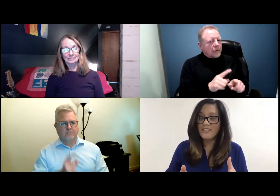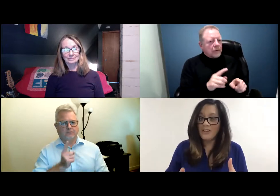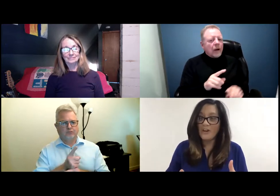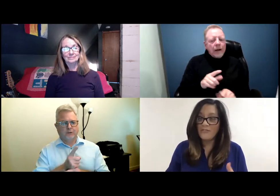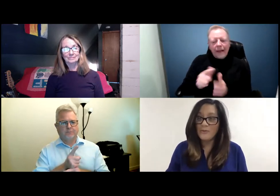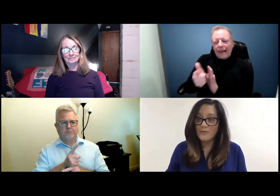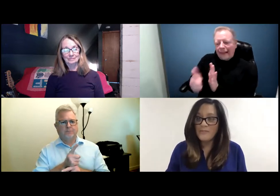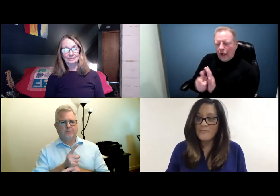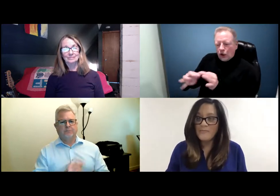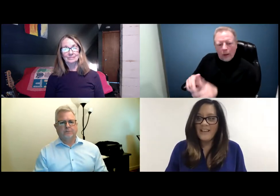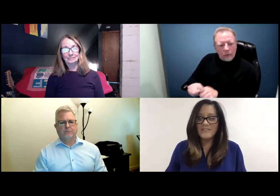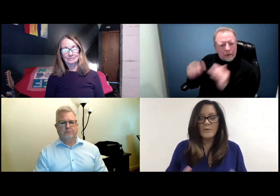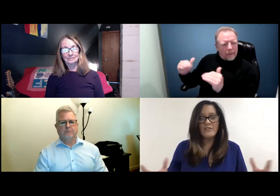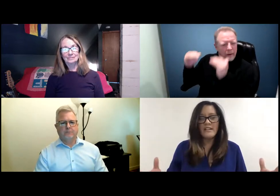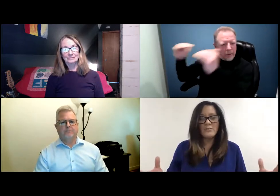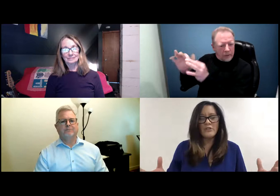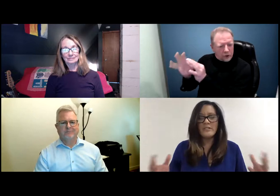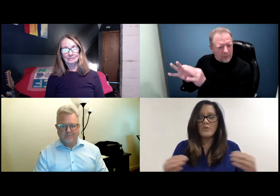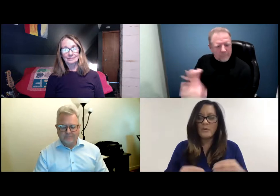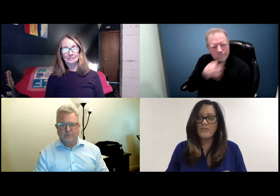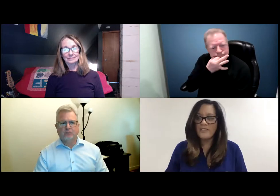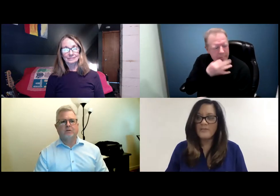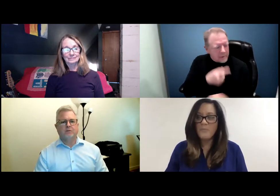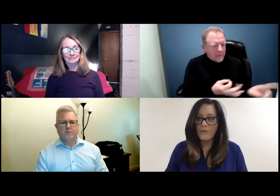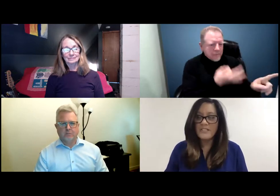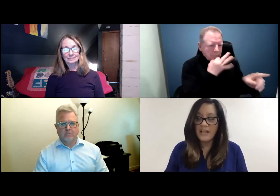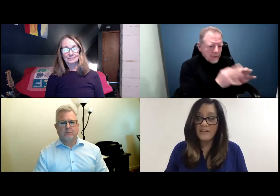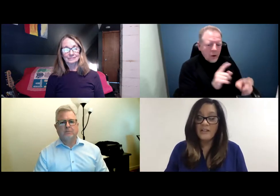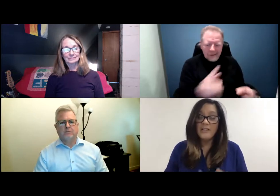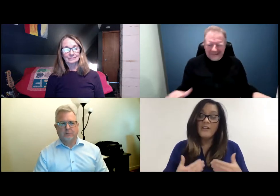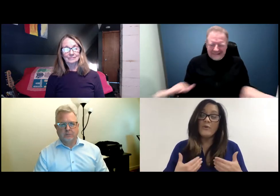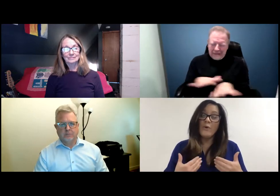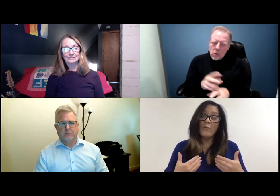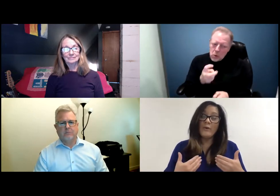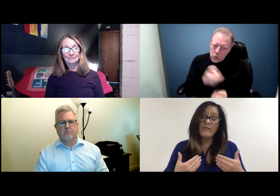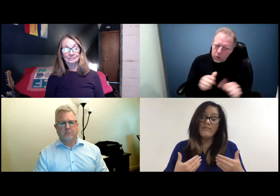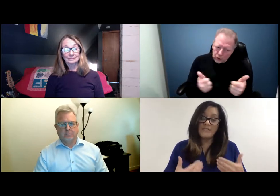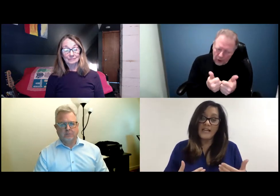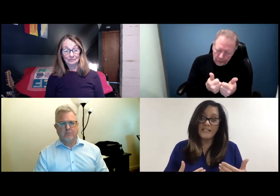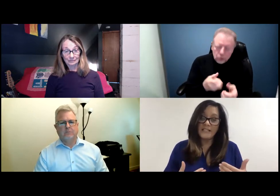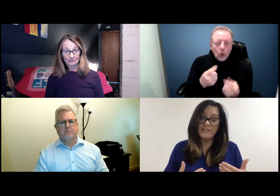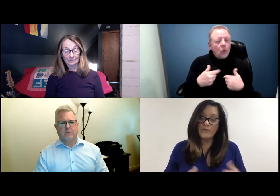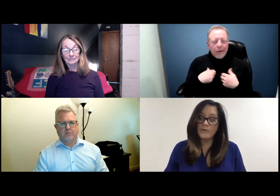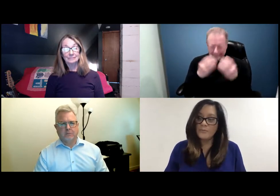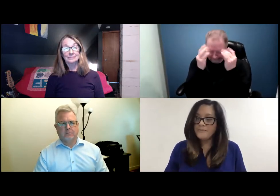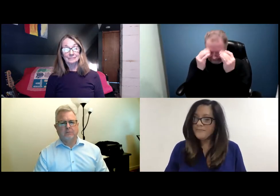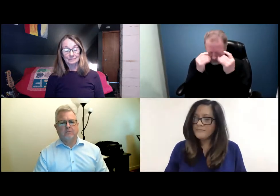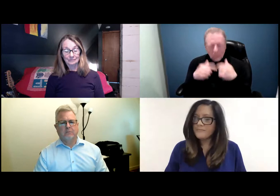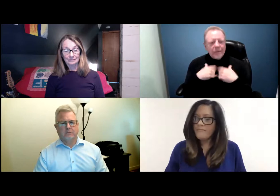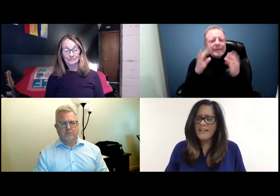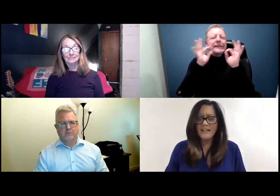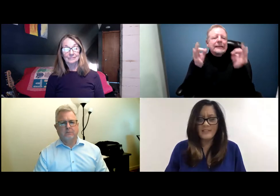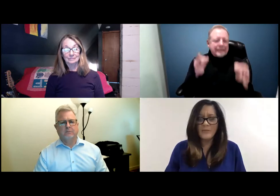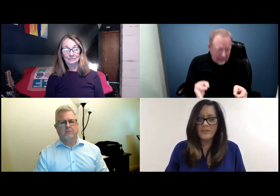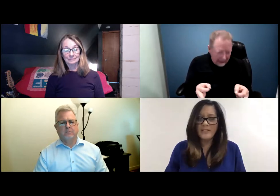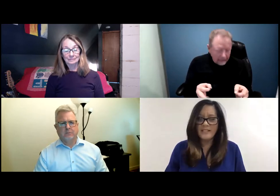interpreters are viewed. And so we realized we couldn't incorporate those both together. So what we've decided as a group